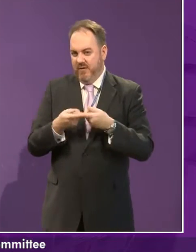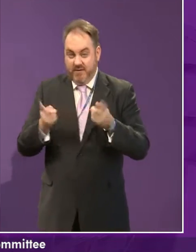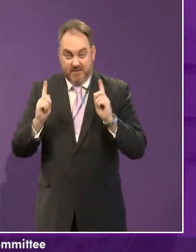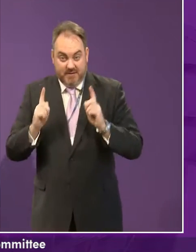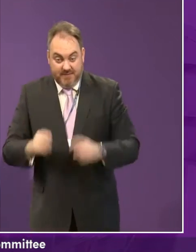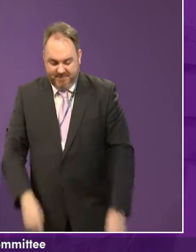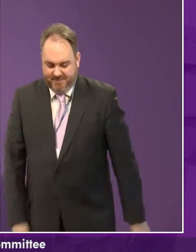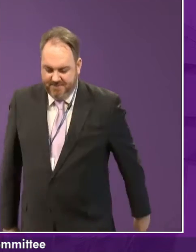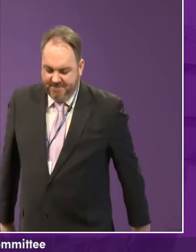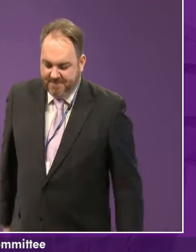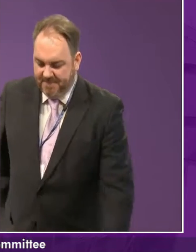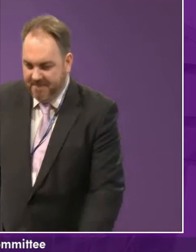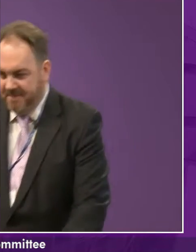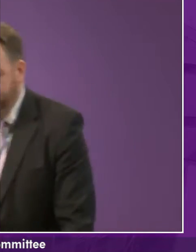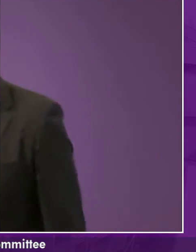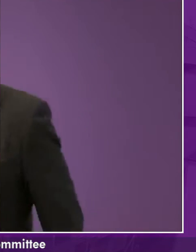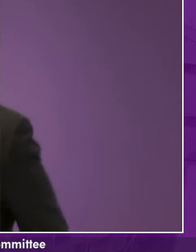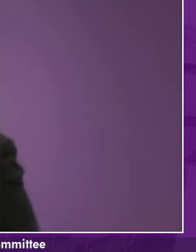to you, Carol.